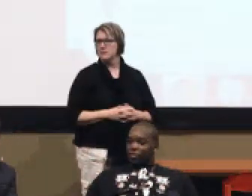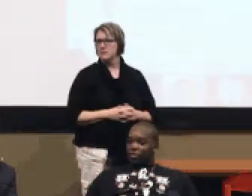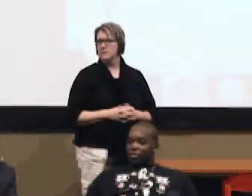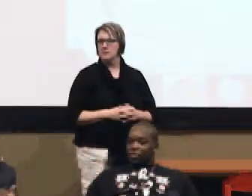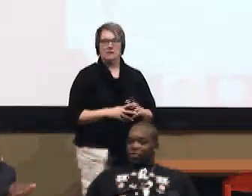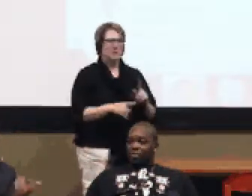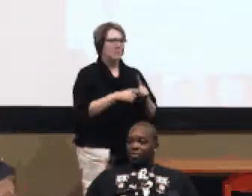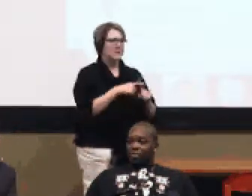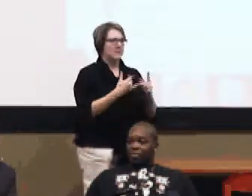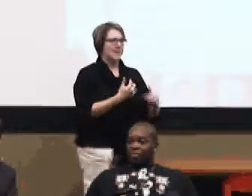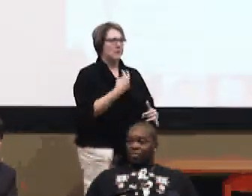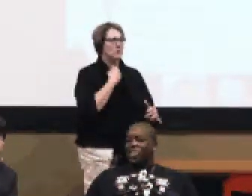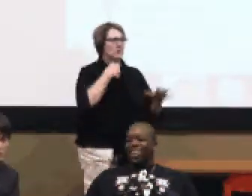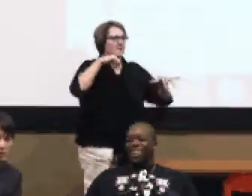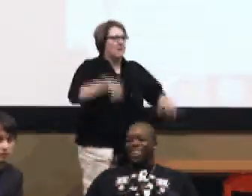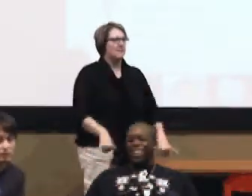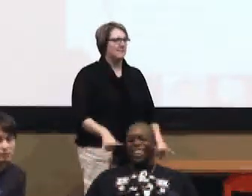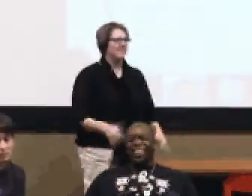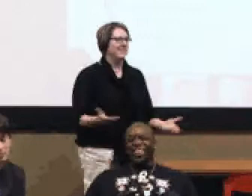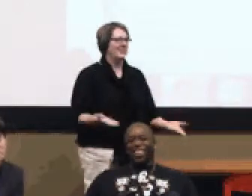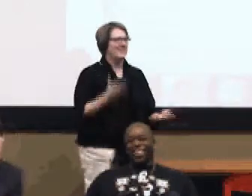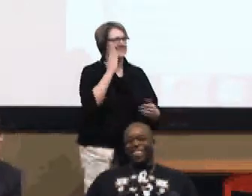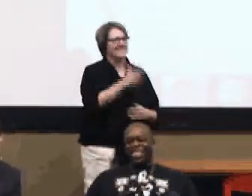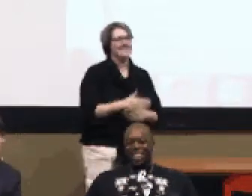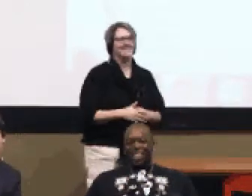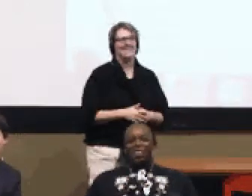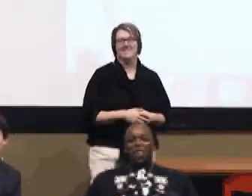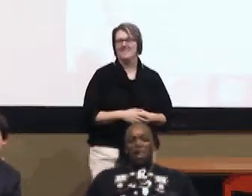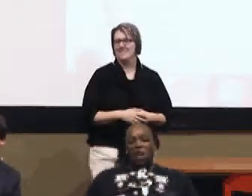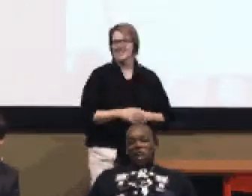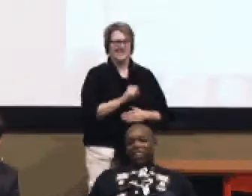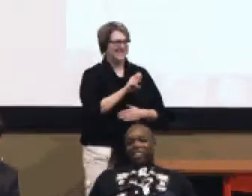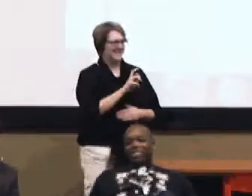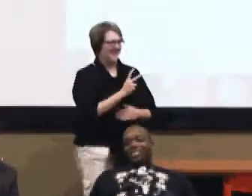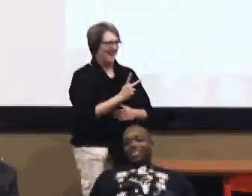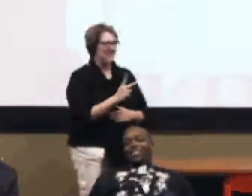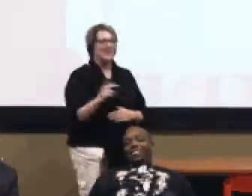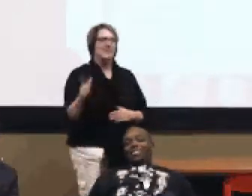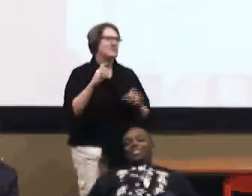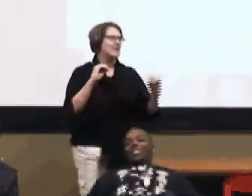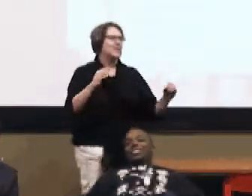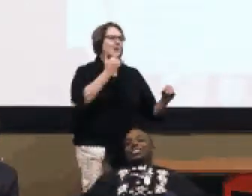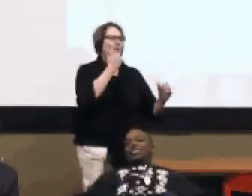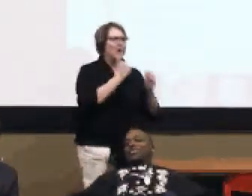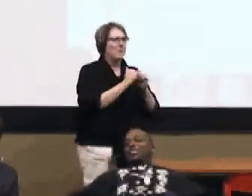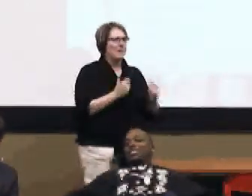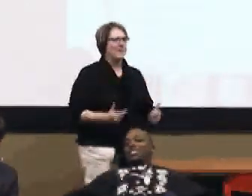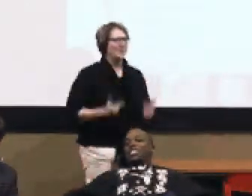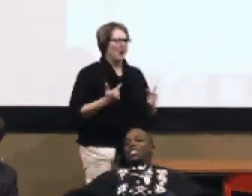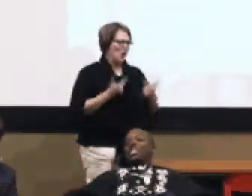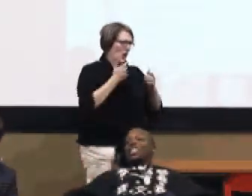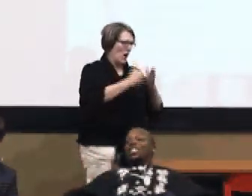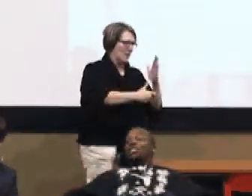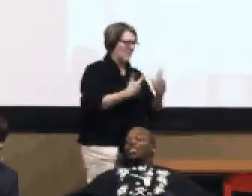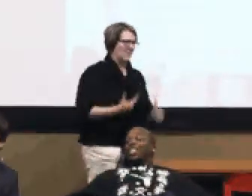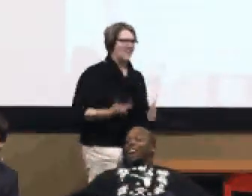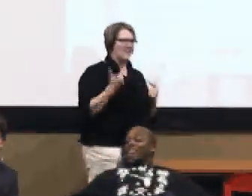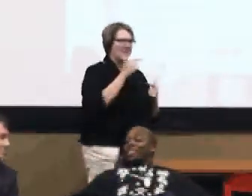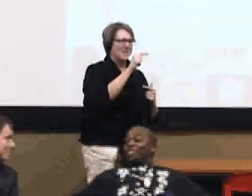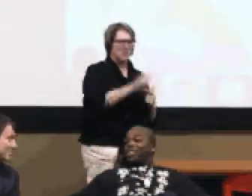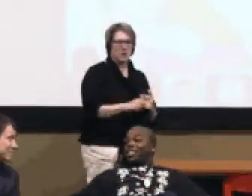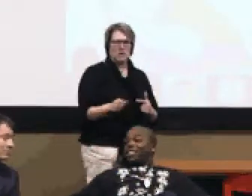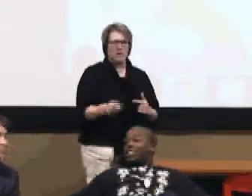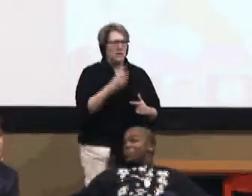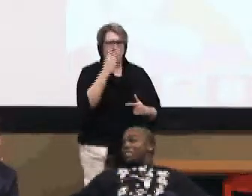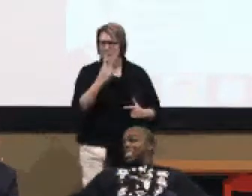Plus now I'm just stuck here. You're stuck here. There's nothing wrong with living here. Like our cost of living is low. Did you see the